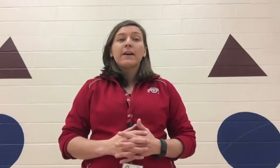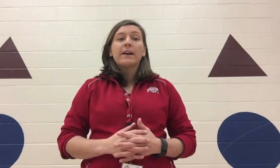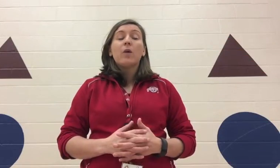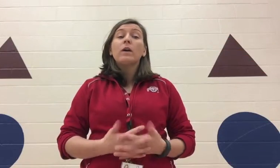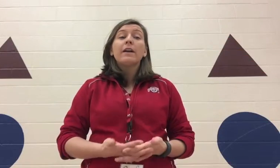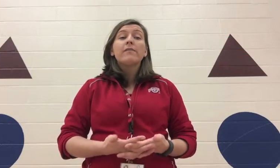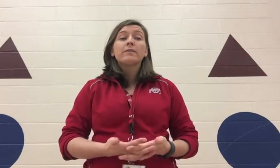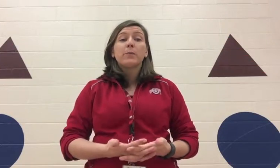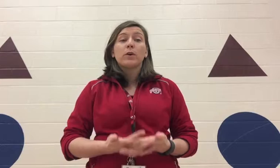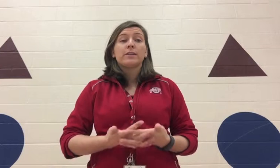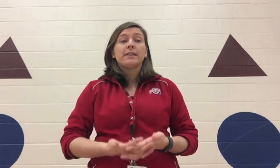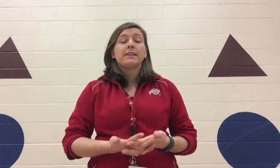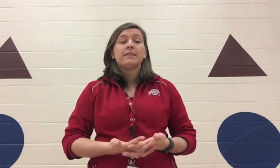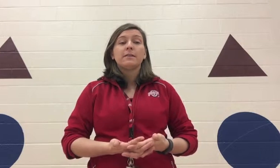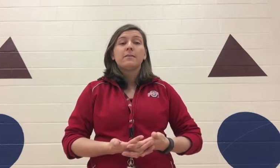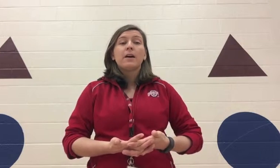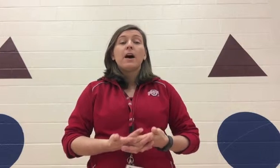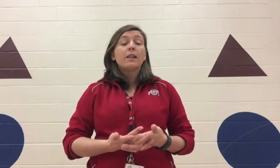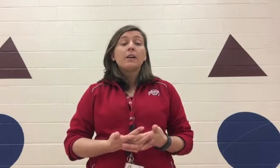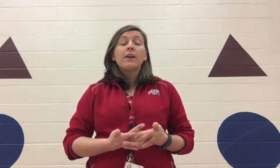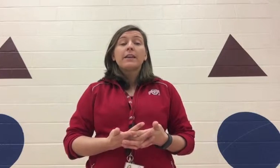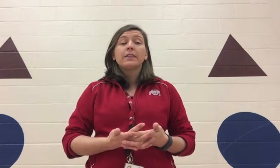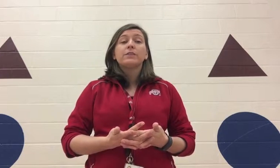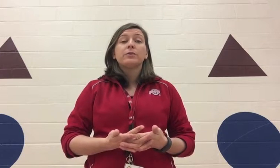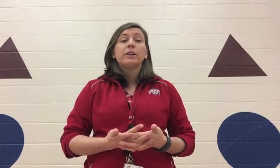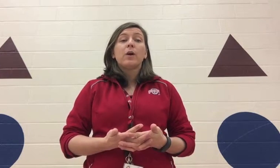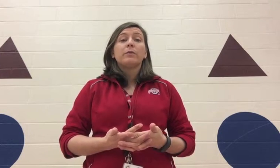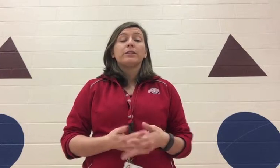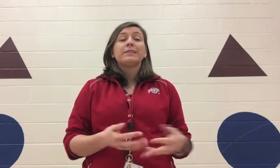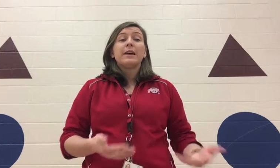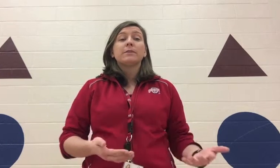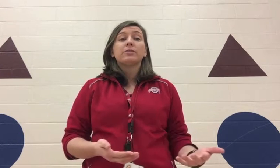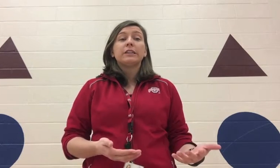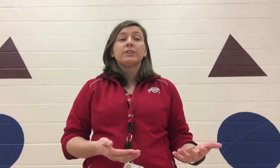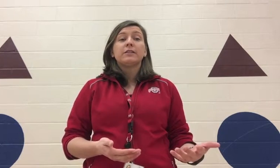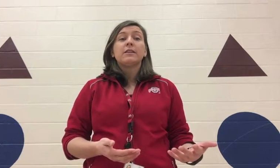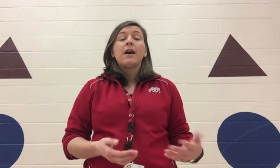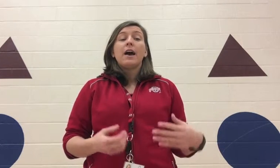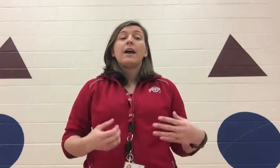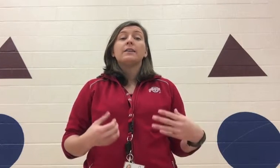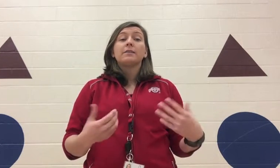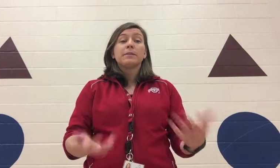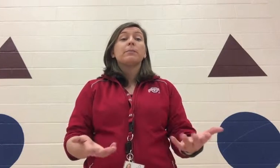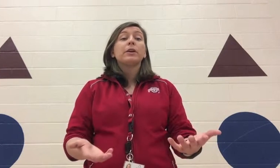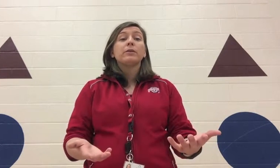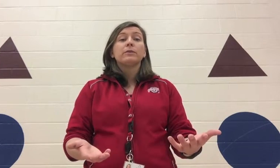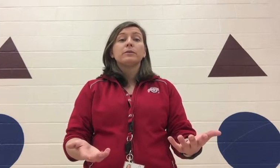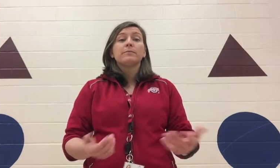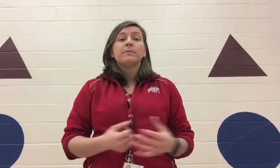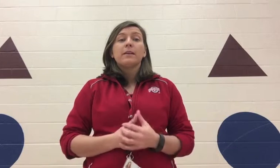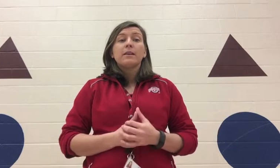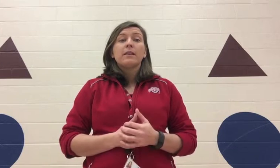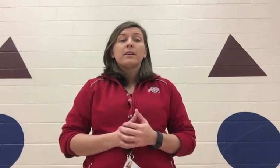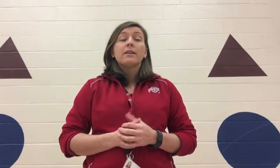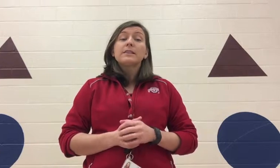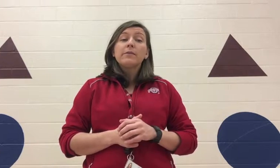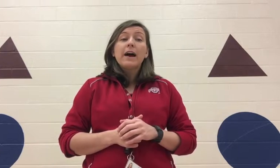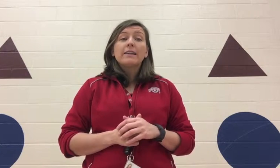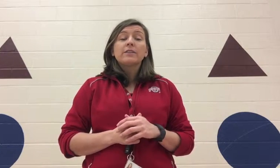out what level of support do they need. A lot of our athletes do really well with just a demonstration and some simple cues. Some of our athletes are going to